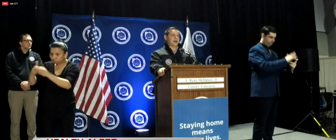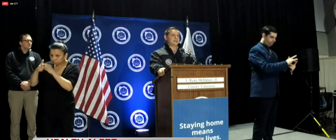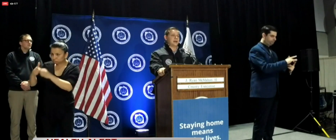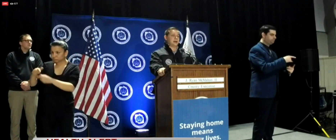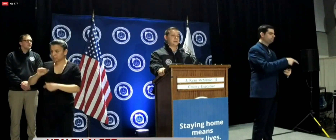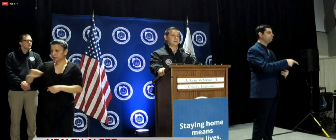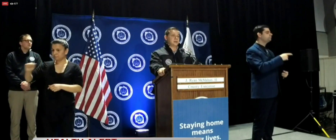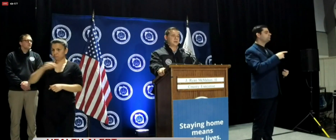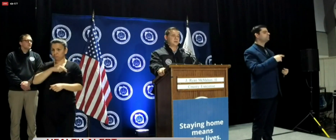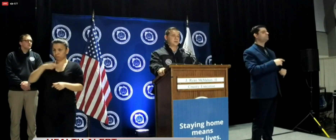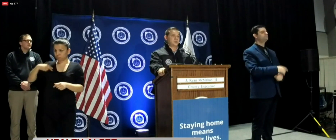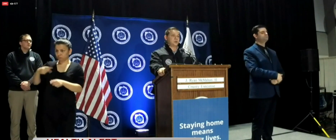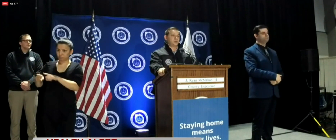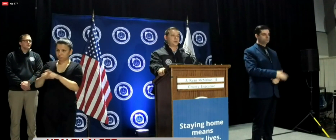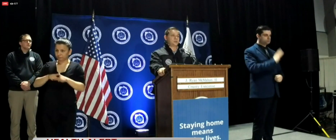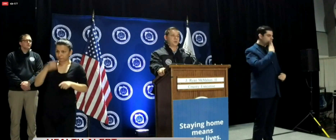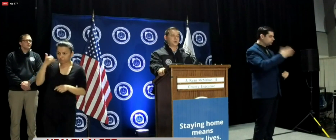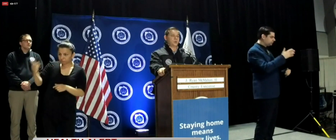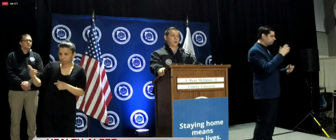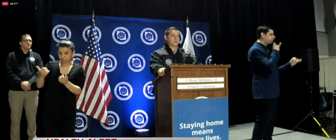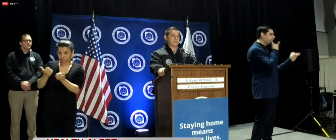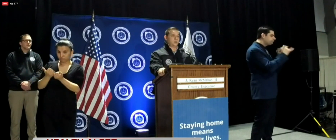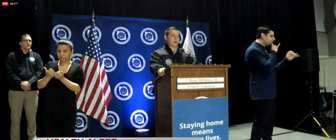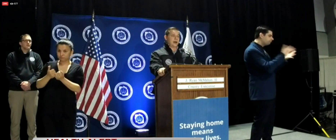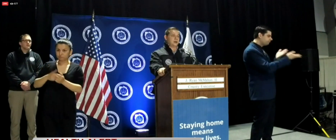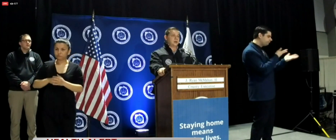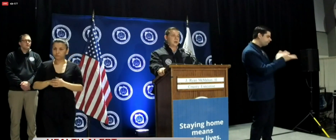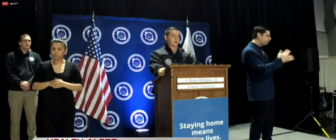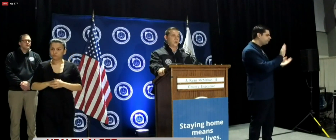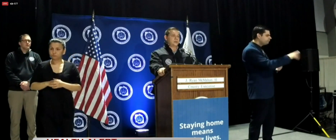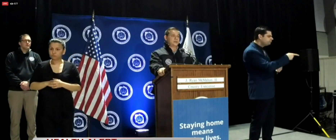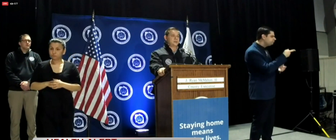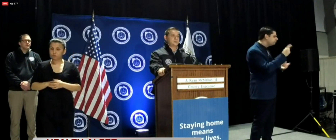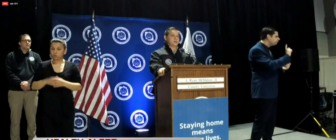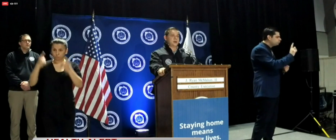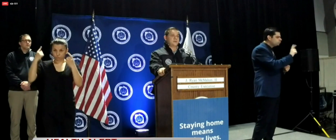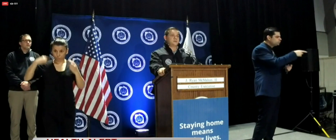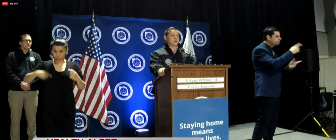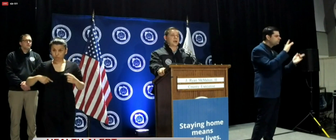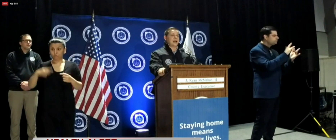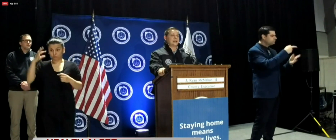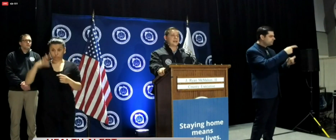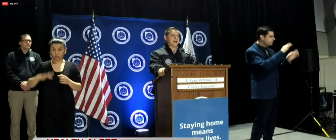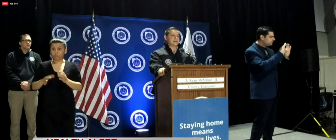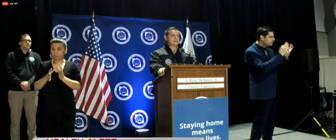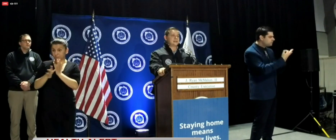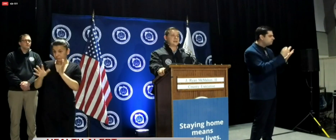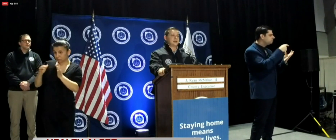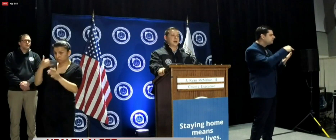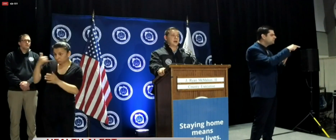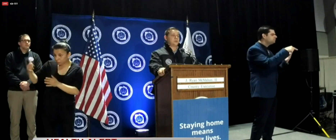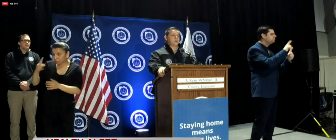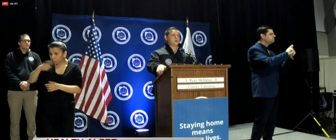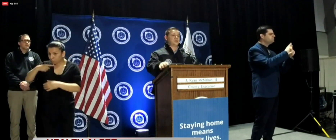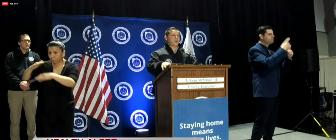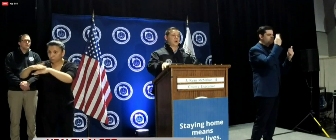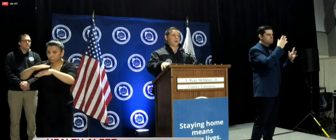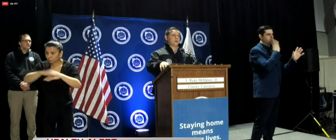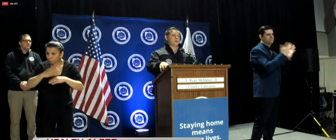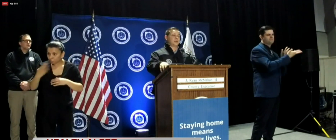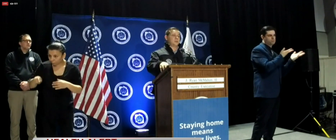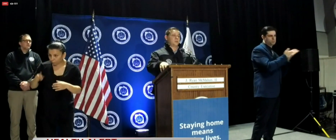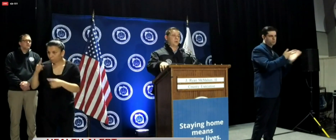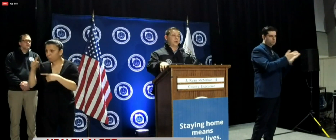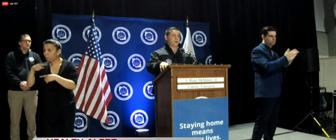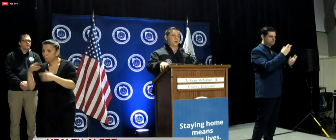direct contacts to determine who needs to be in a quarantine or not. Quarantine is based off of direct contacts. Because you work